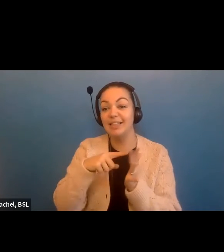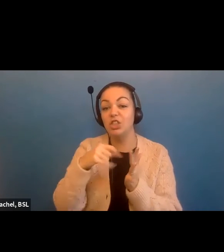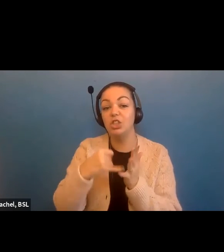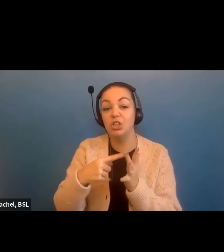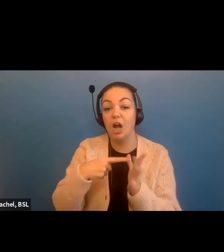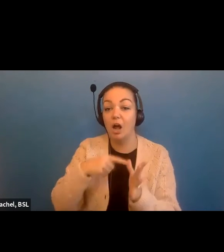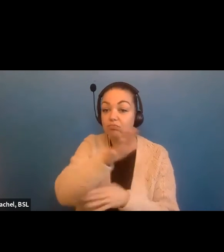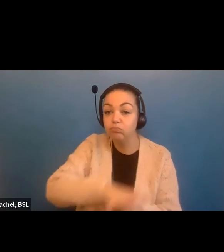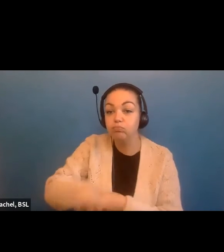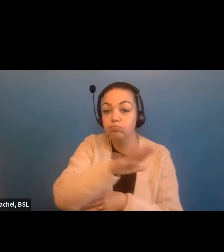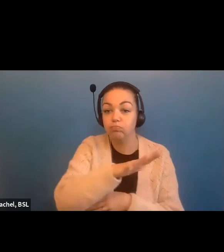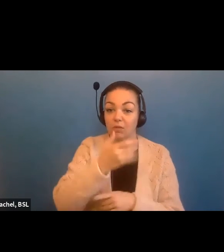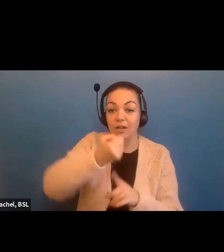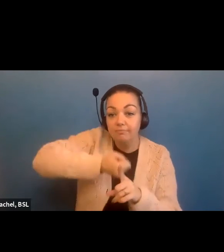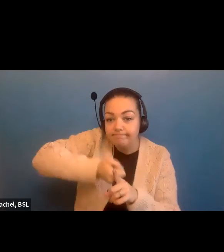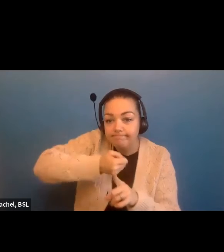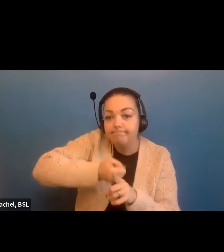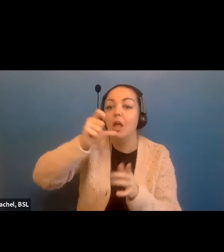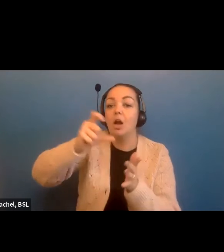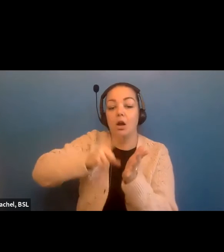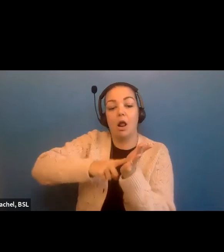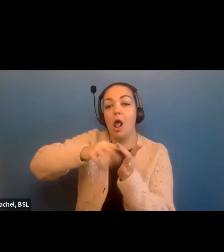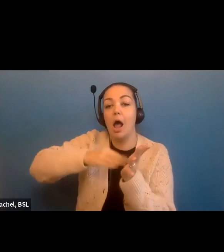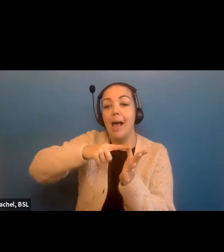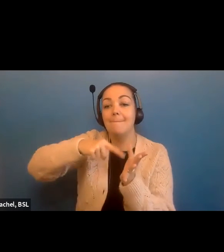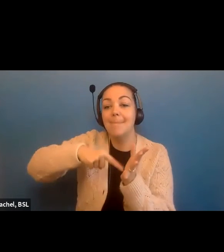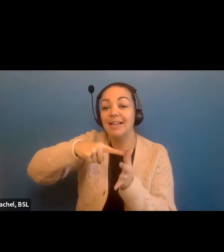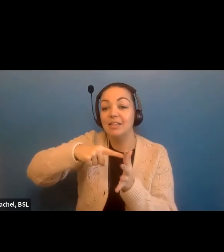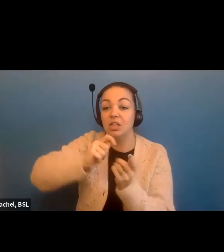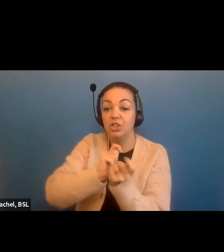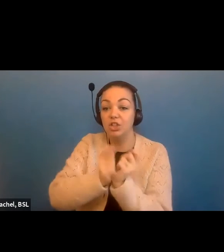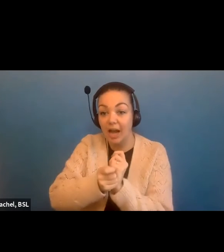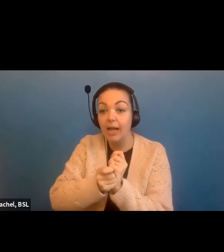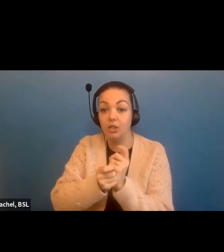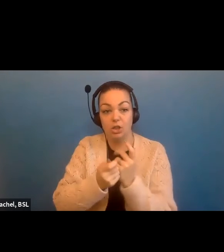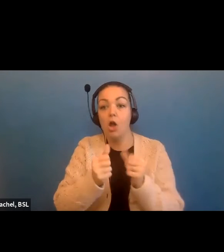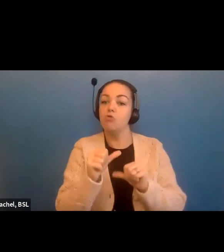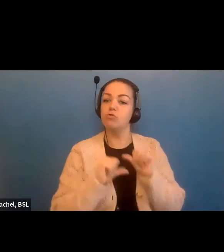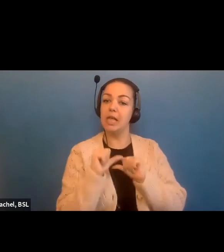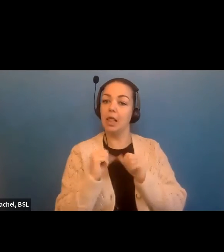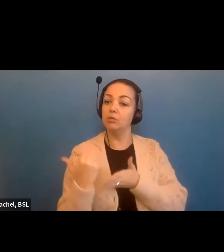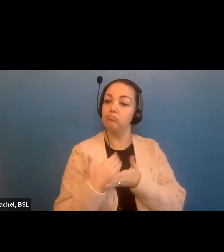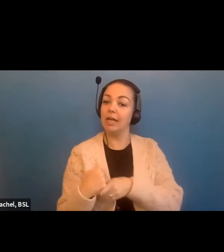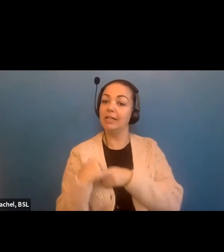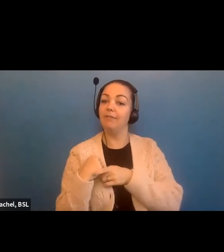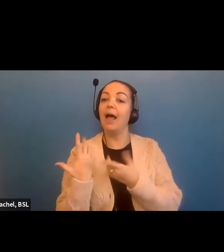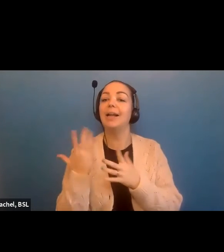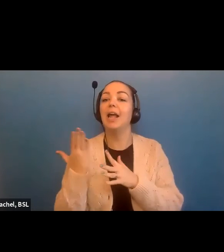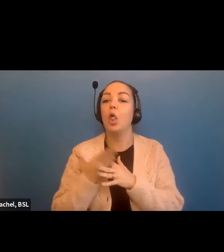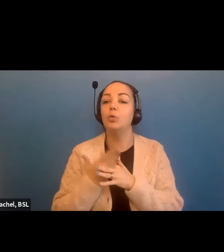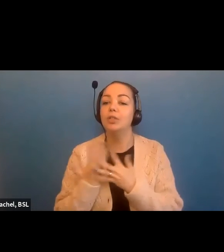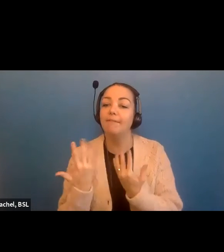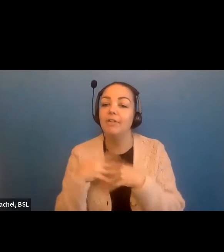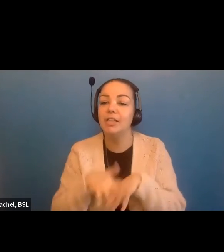and climate change resilience and then inclusivity. But in this session, I want to explore more about our works in